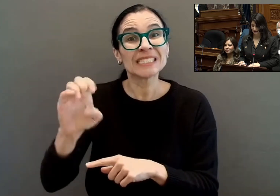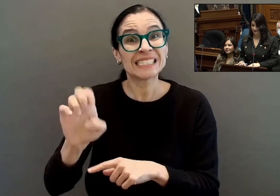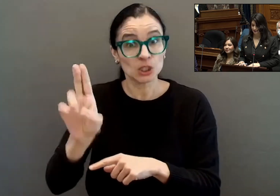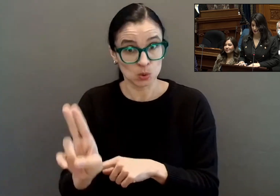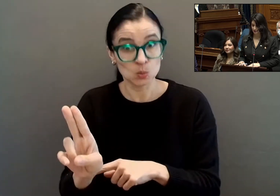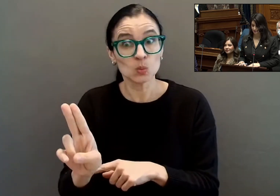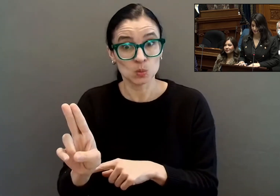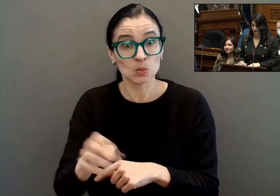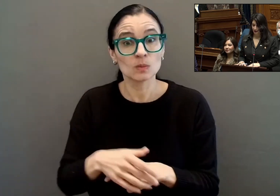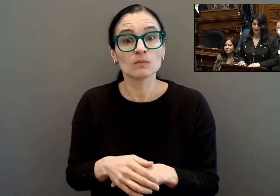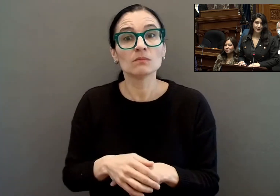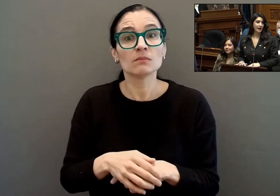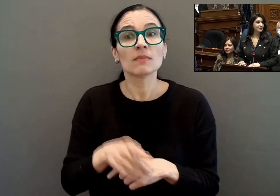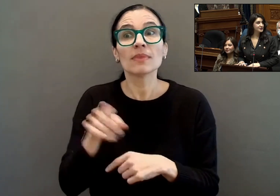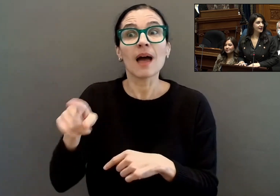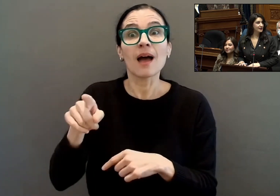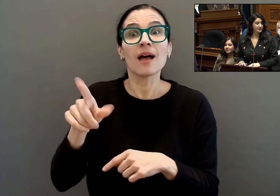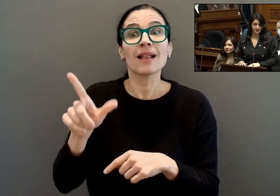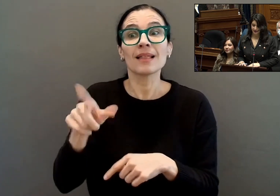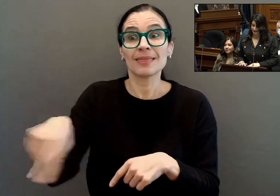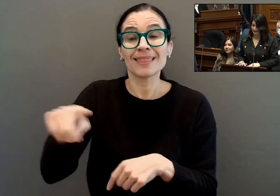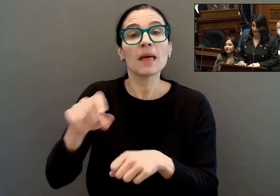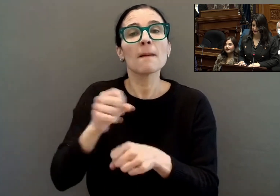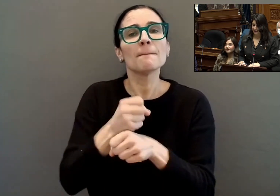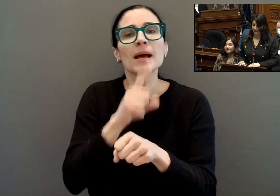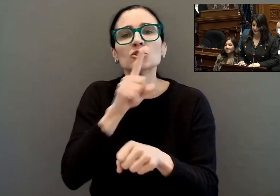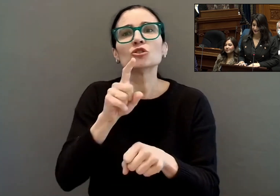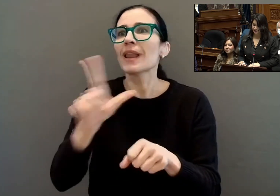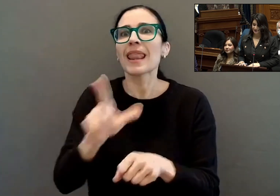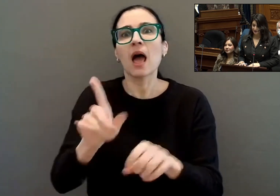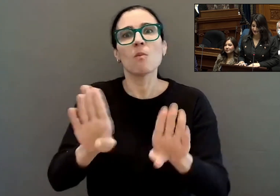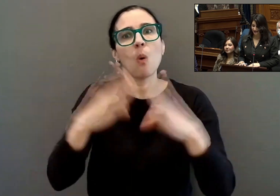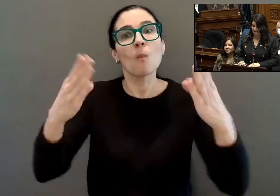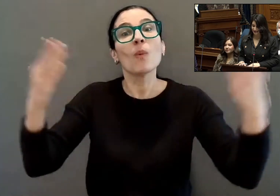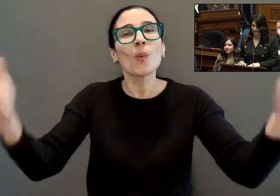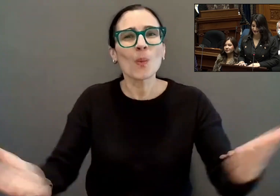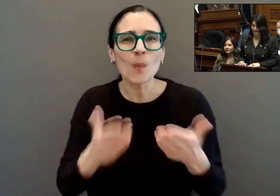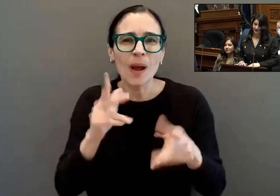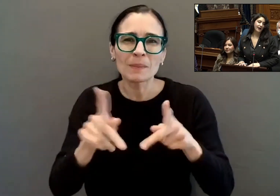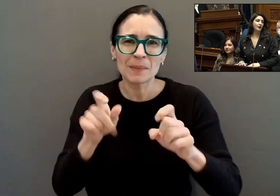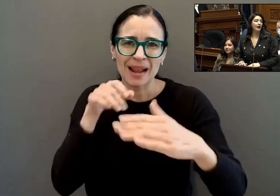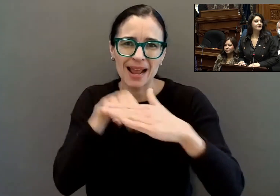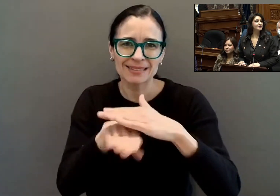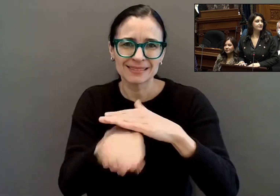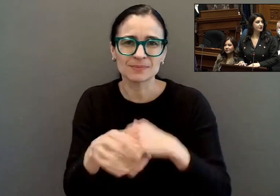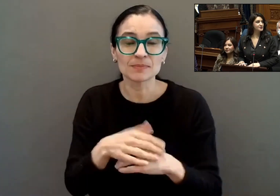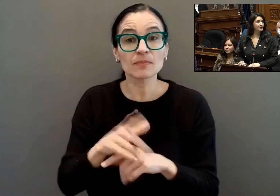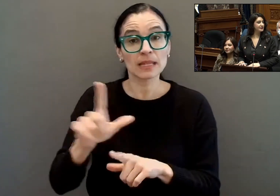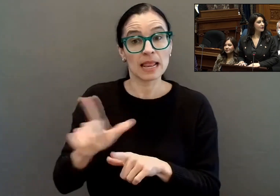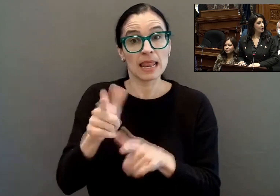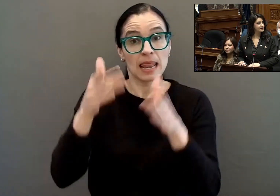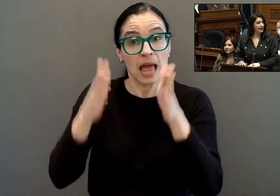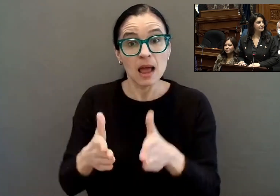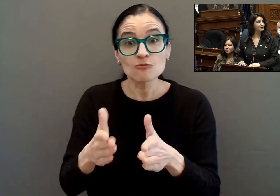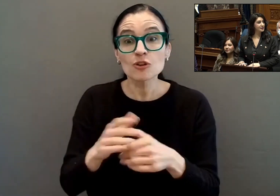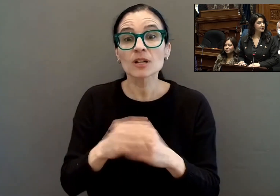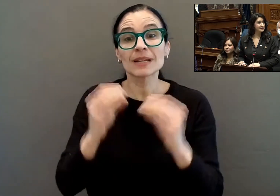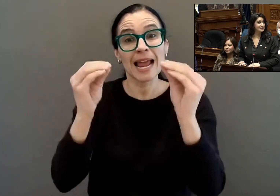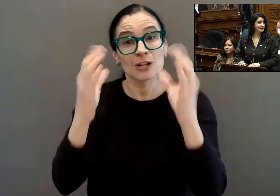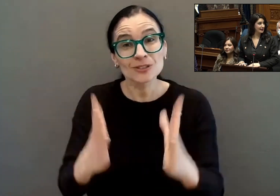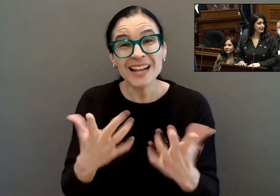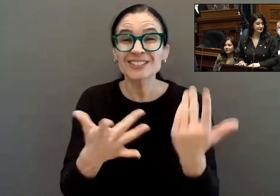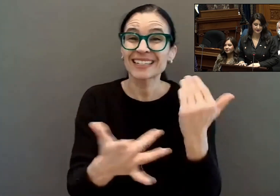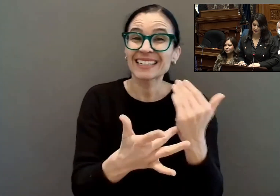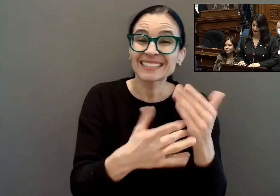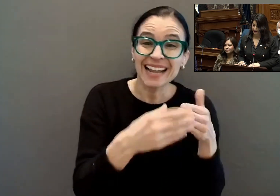and accessible. They are educators, tech guides, storytime leaders, and often the first point of contact for people